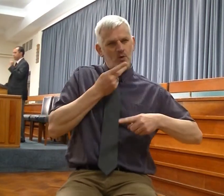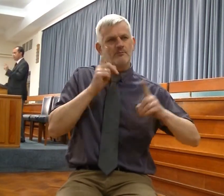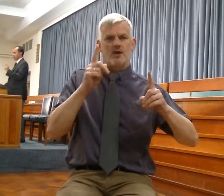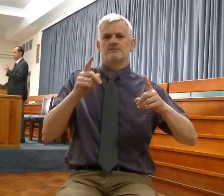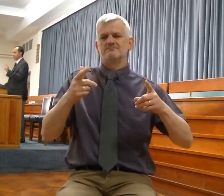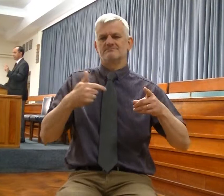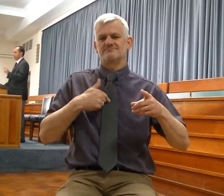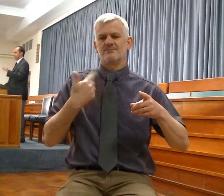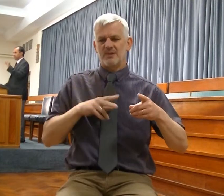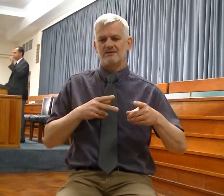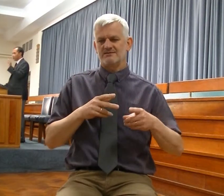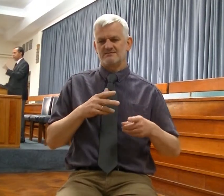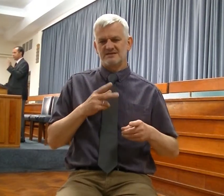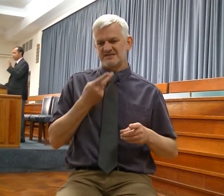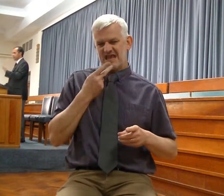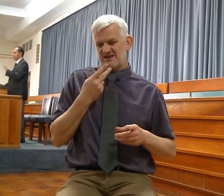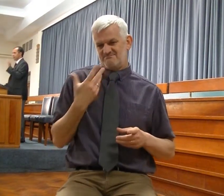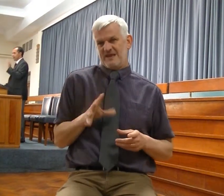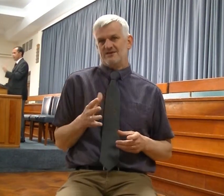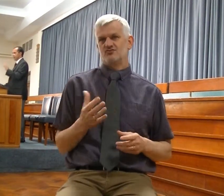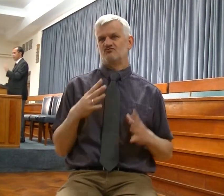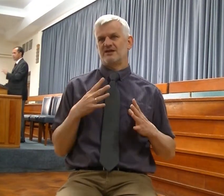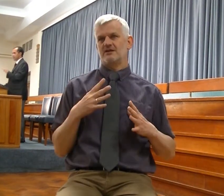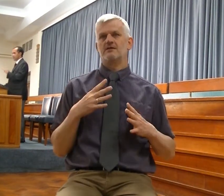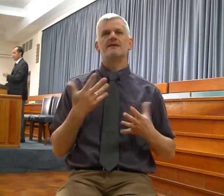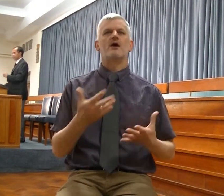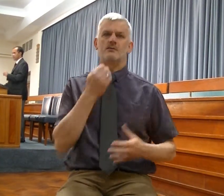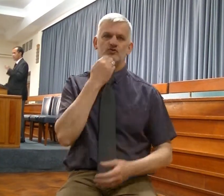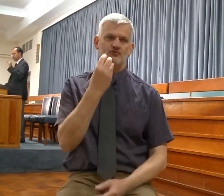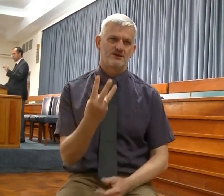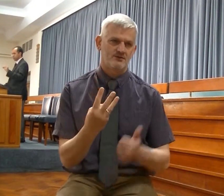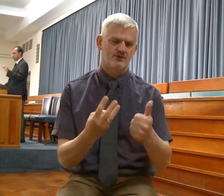And we remember that all the seven last